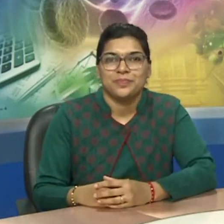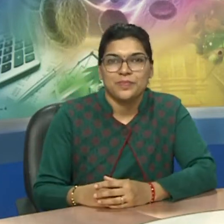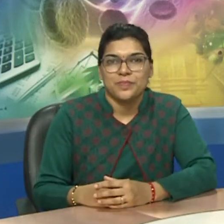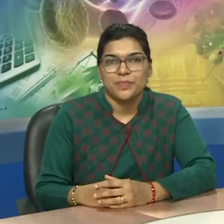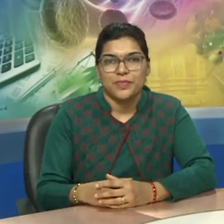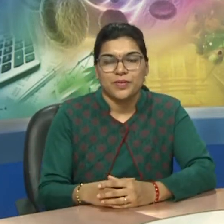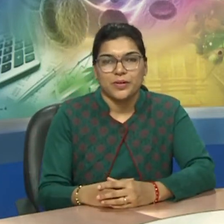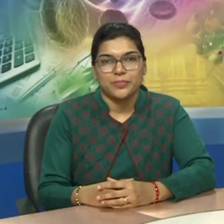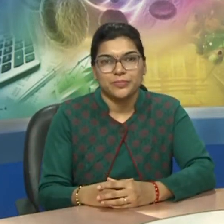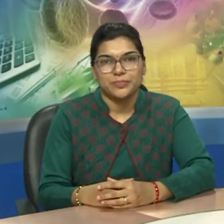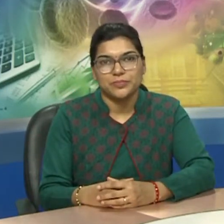uniformly.